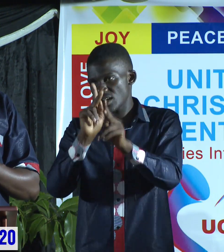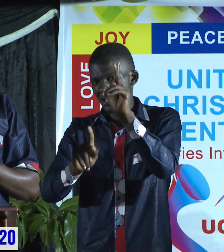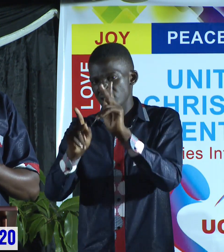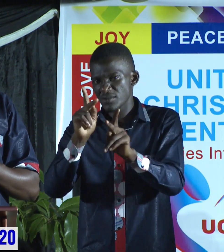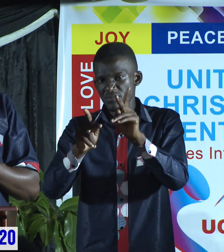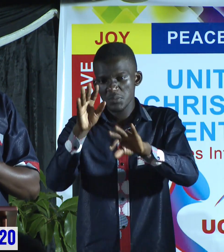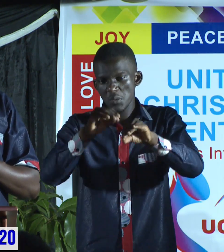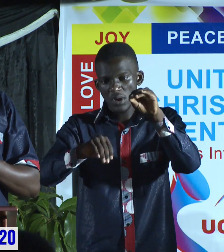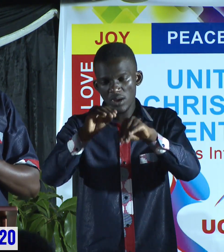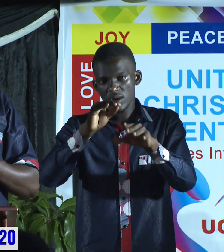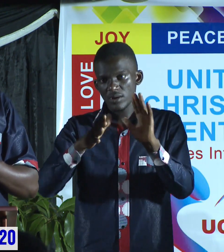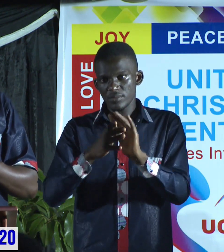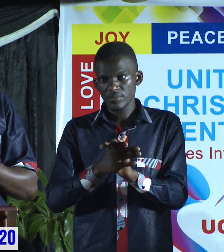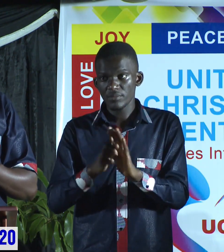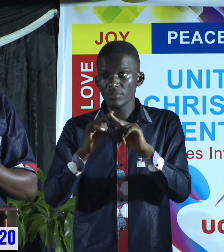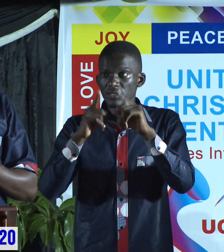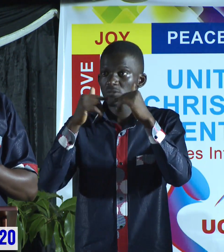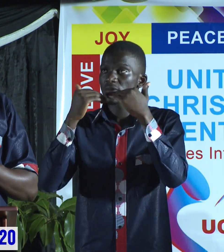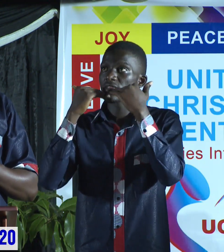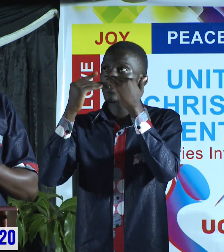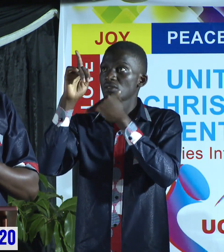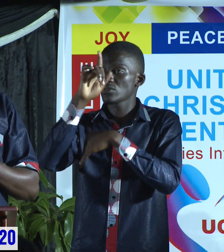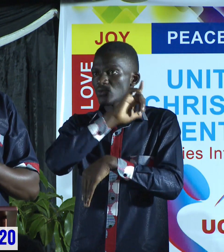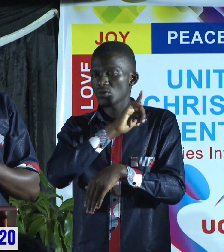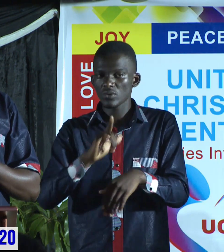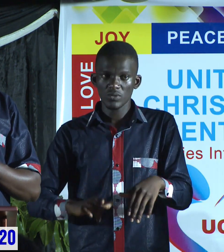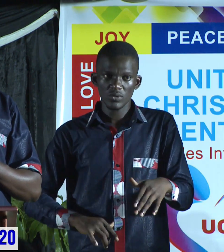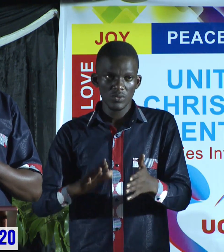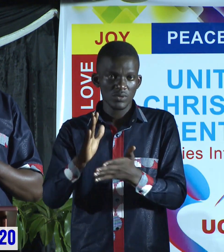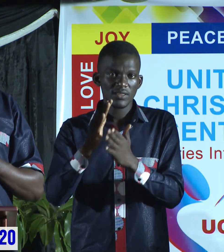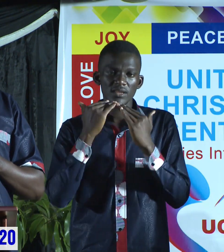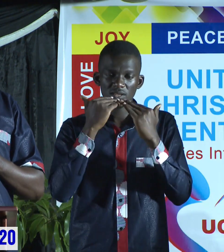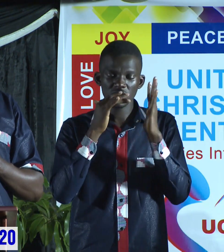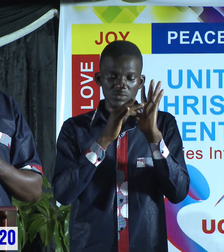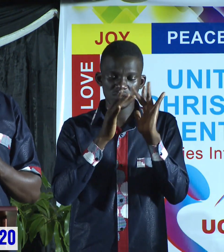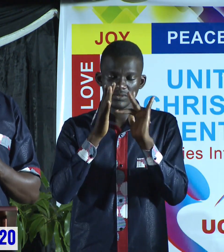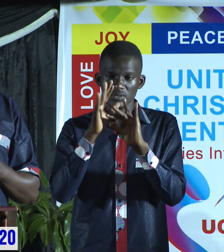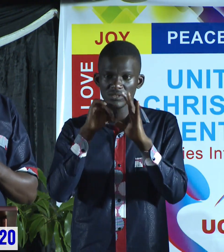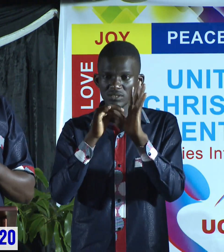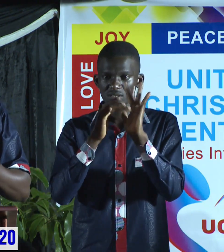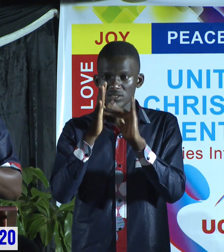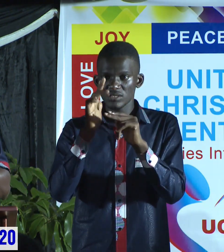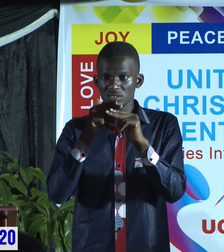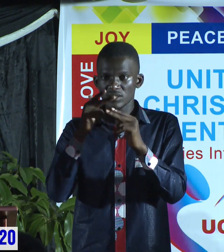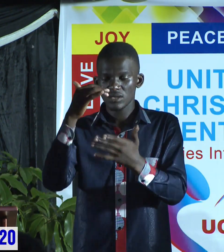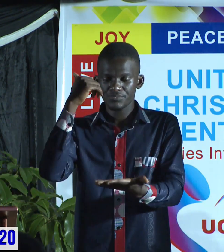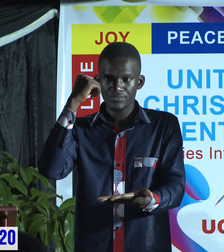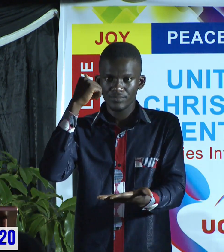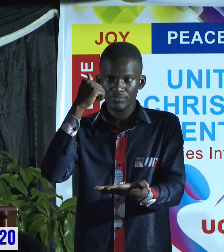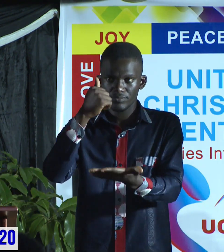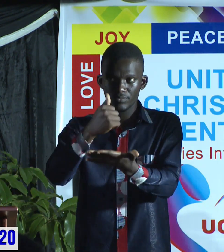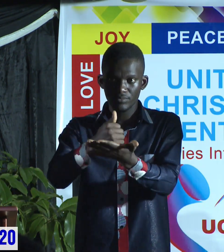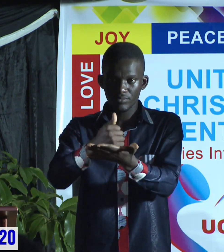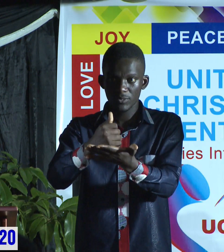seed. Others it's offering. But Lord, we thank you. Thank you, Jesus. In